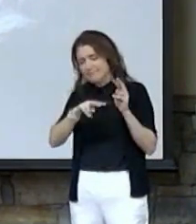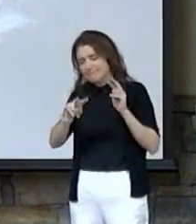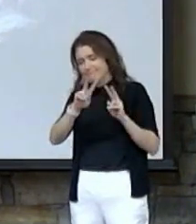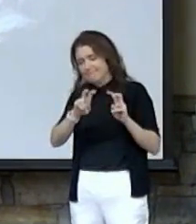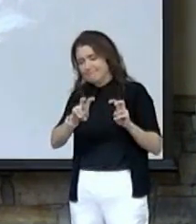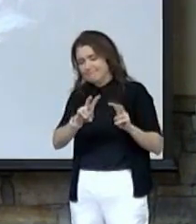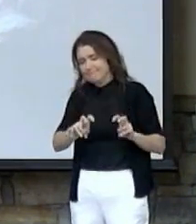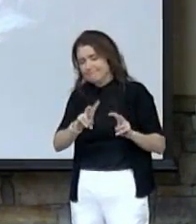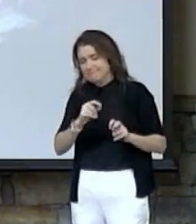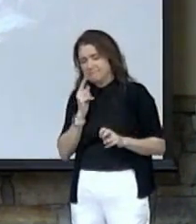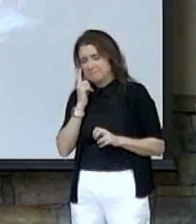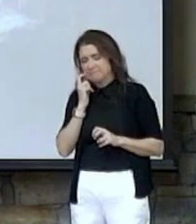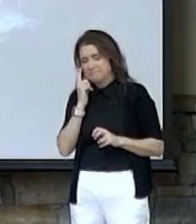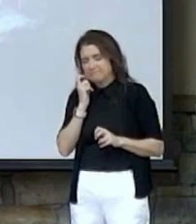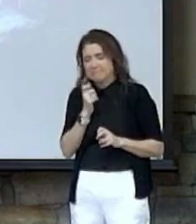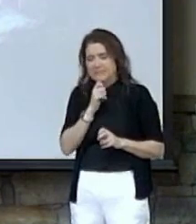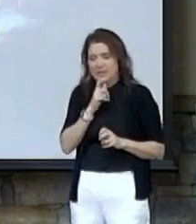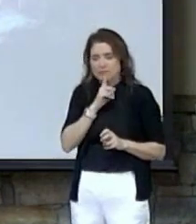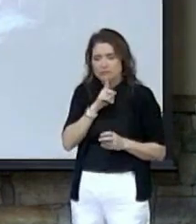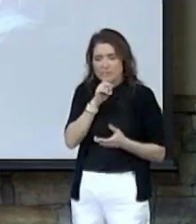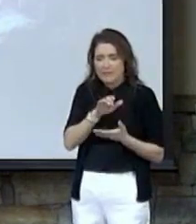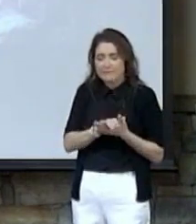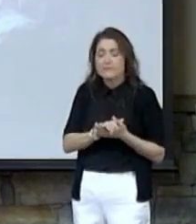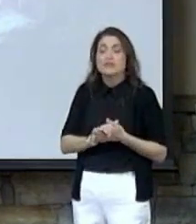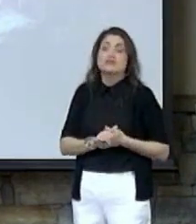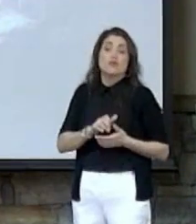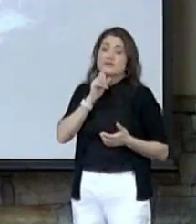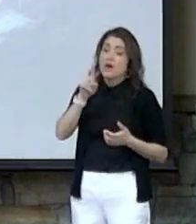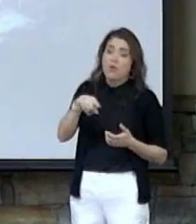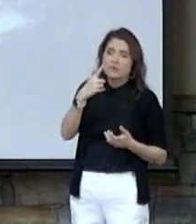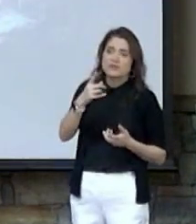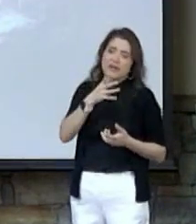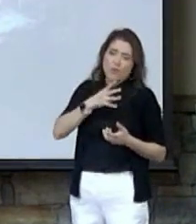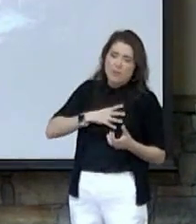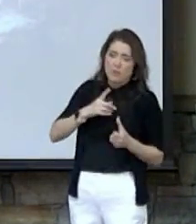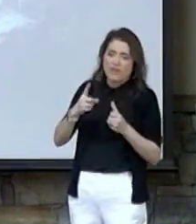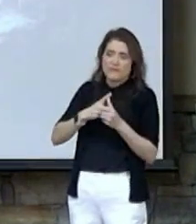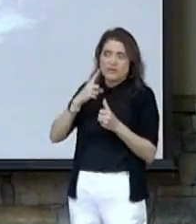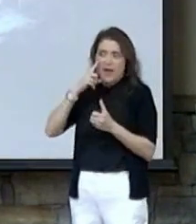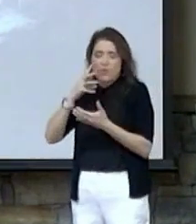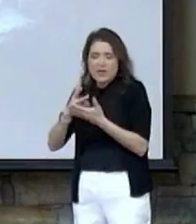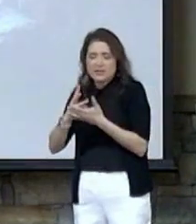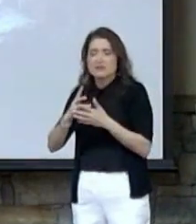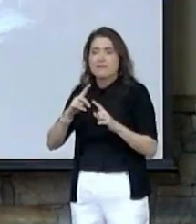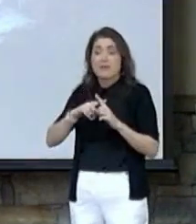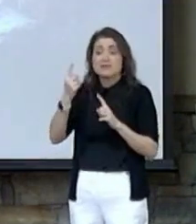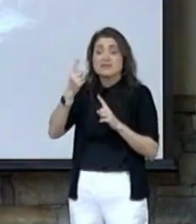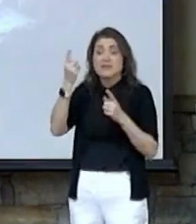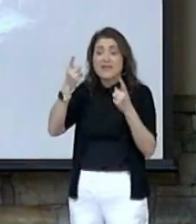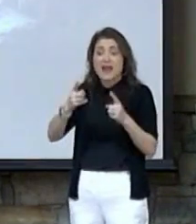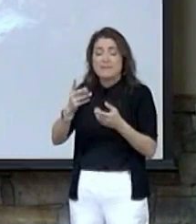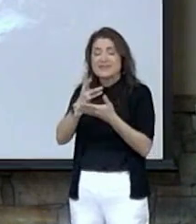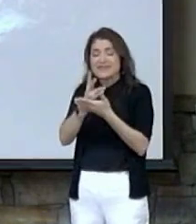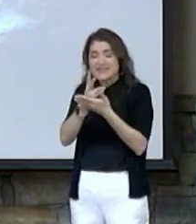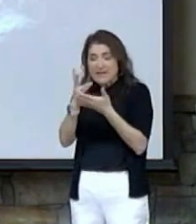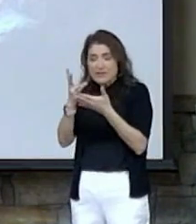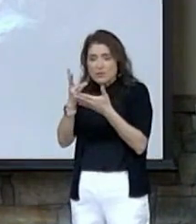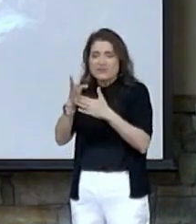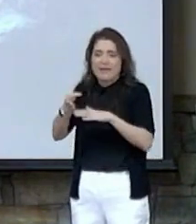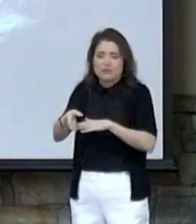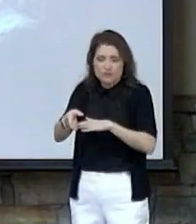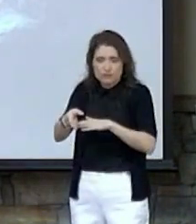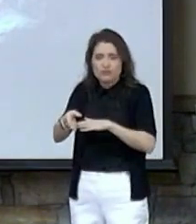just the fact that women were the first eyewitnesses. I want you to think about something that occurred 7 weeks after the empty